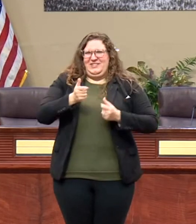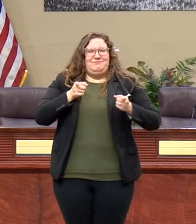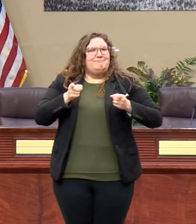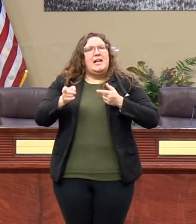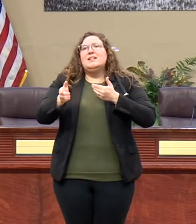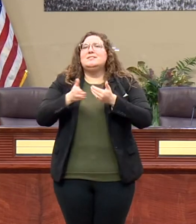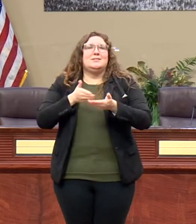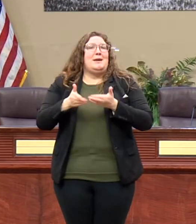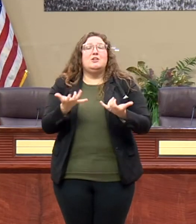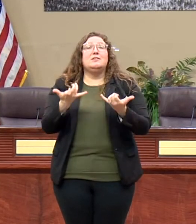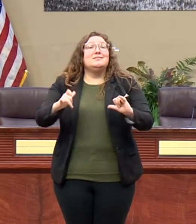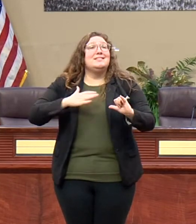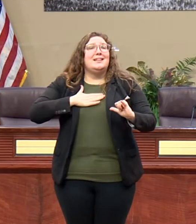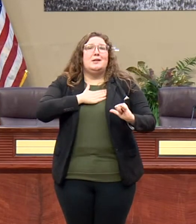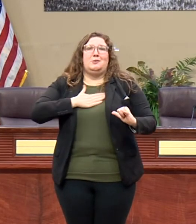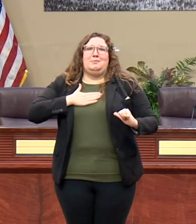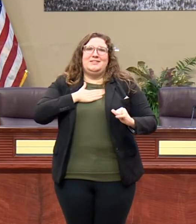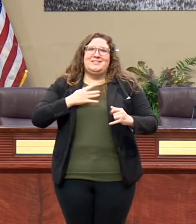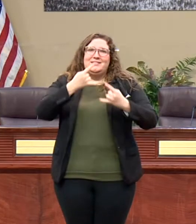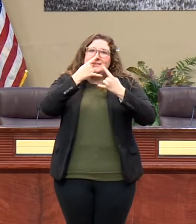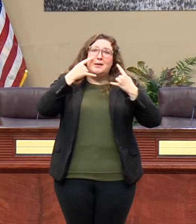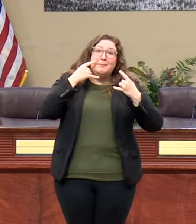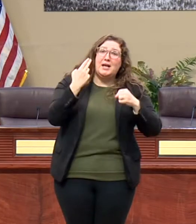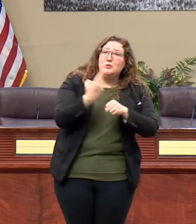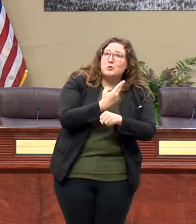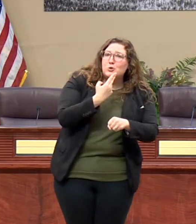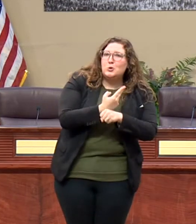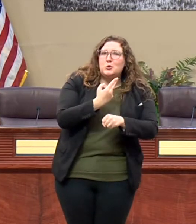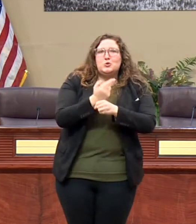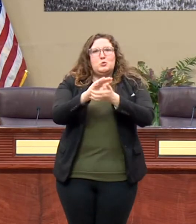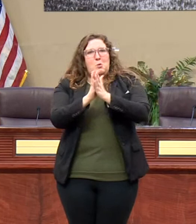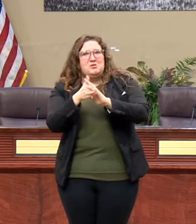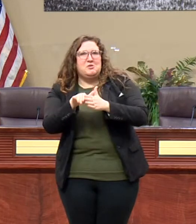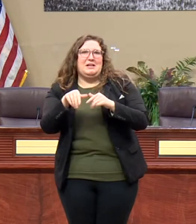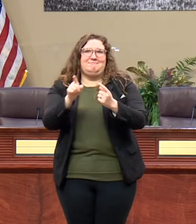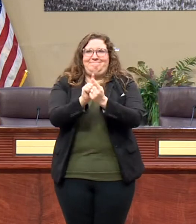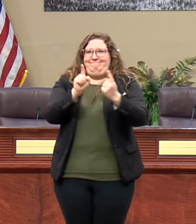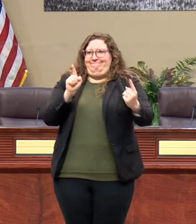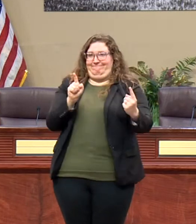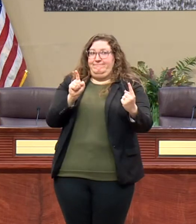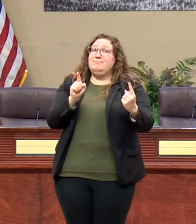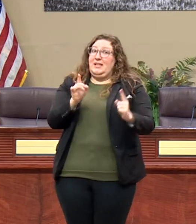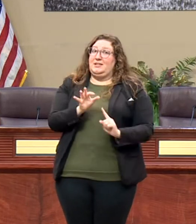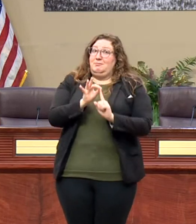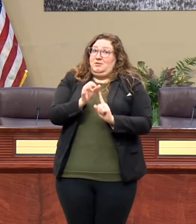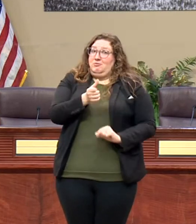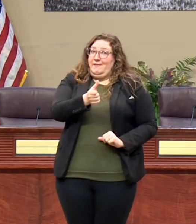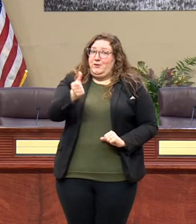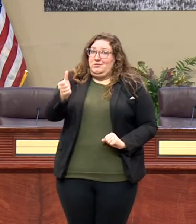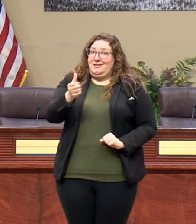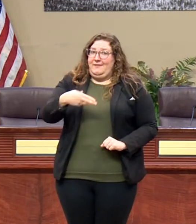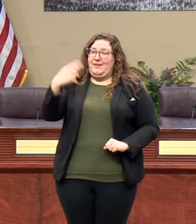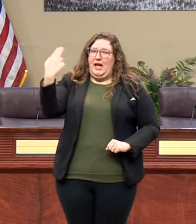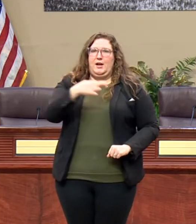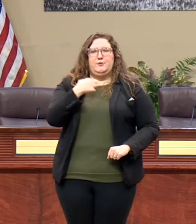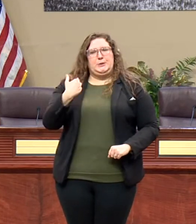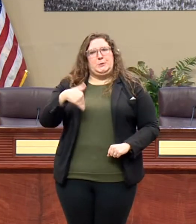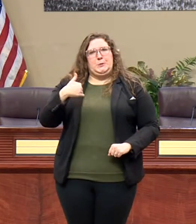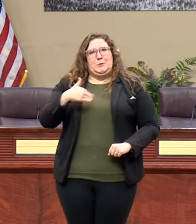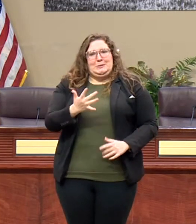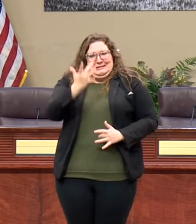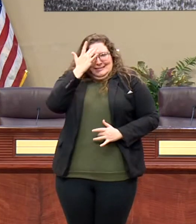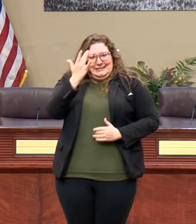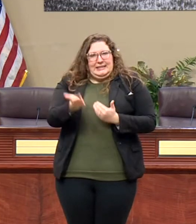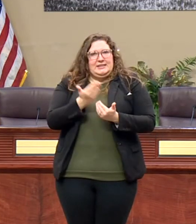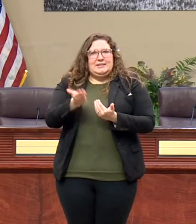follow pandemic precautions, especially if you're at high risk for developing severe complications, and also if you have loved ones at home who are at high